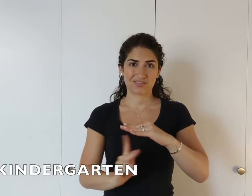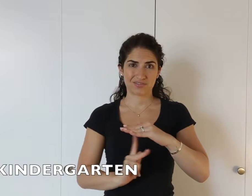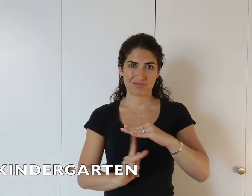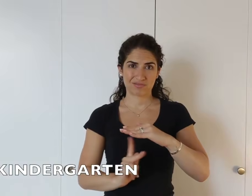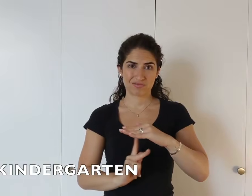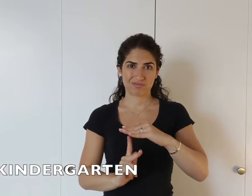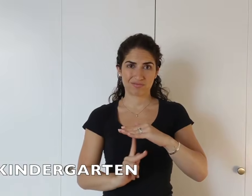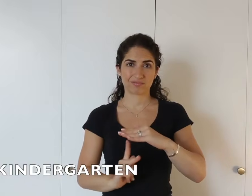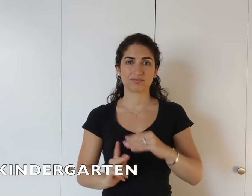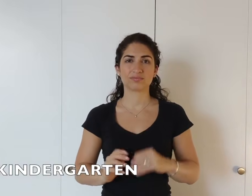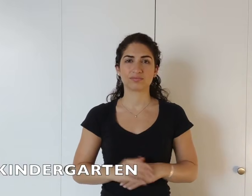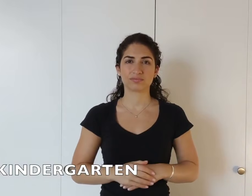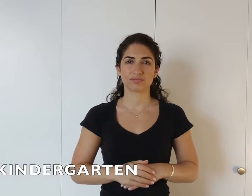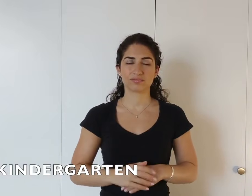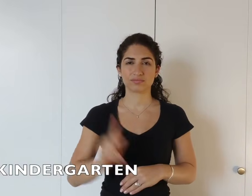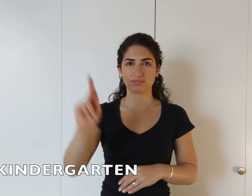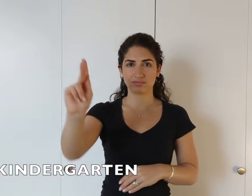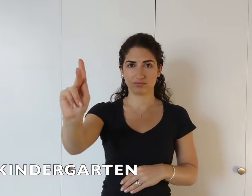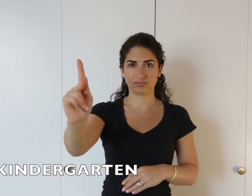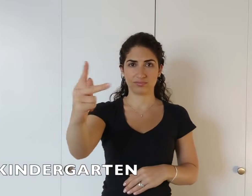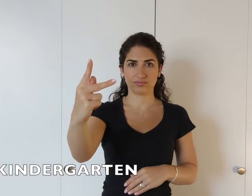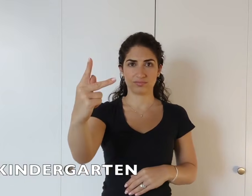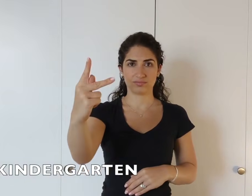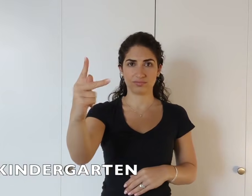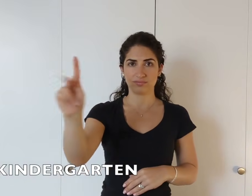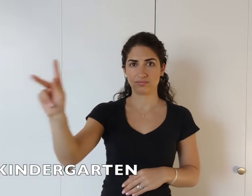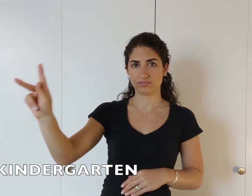kindergarten, it's a K hand shape,